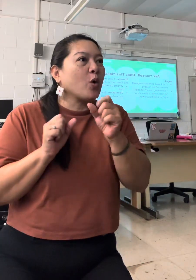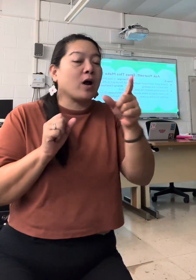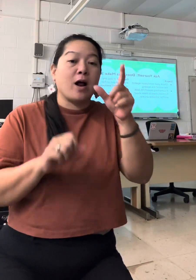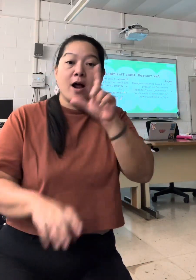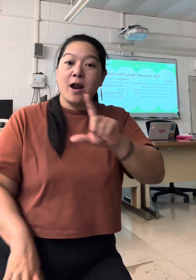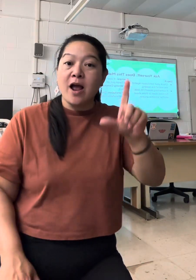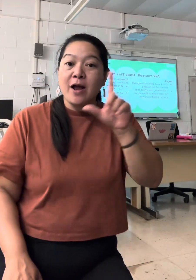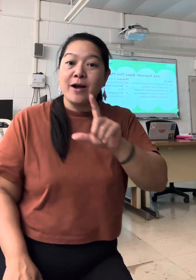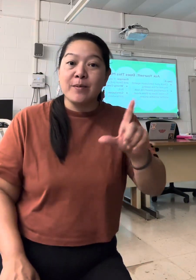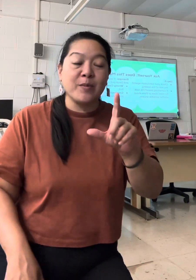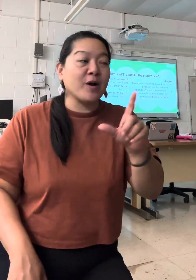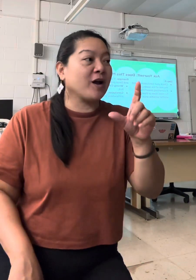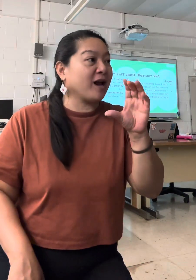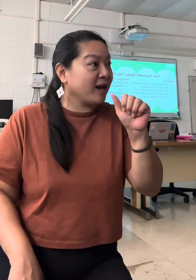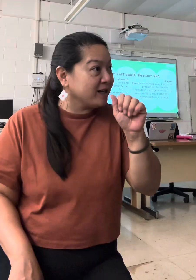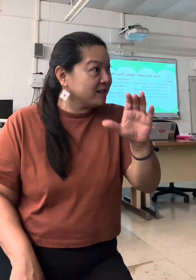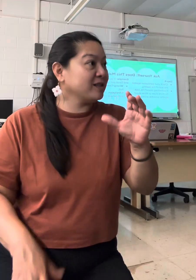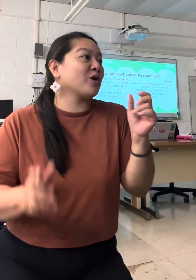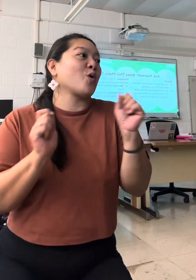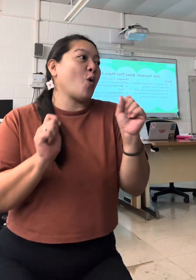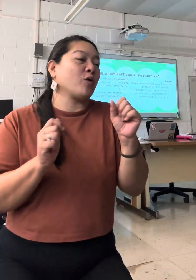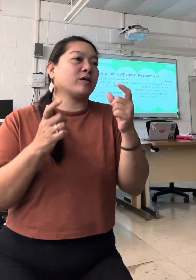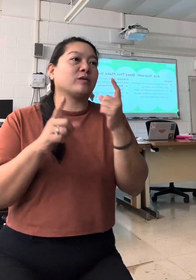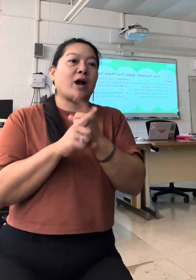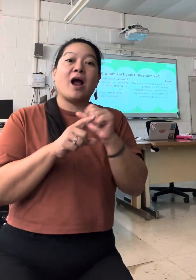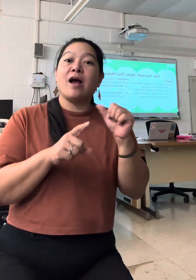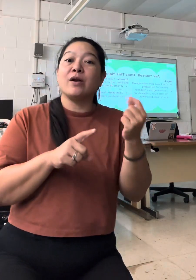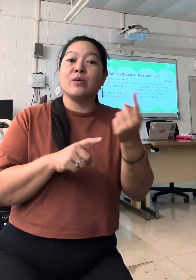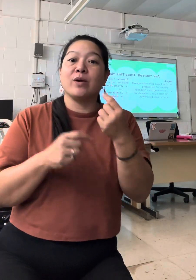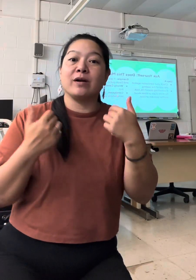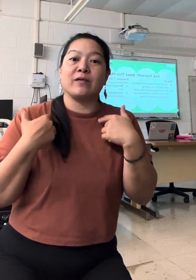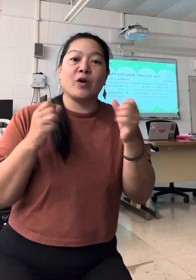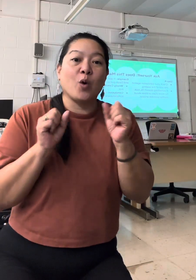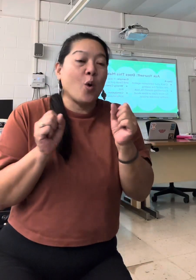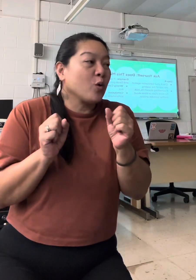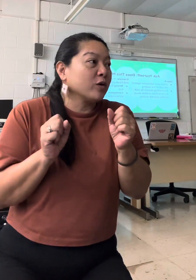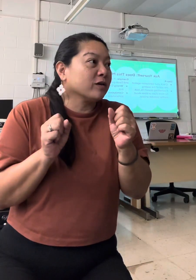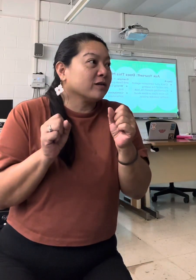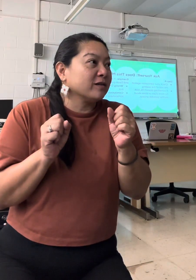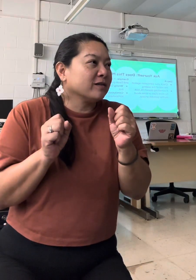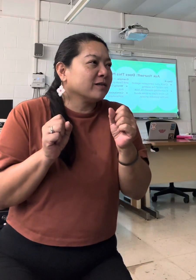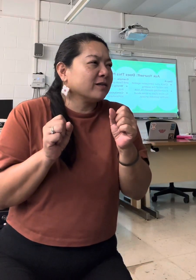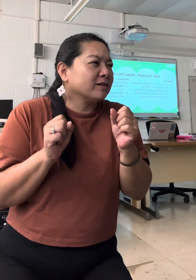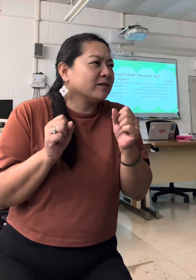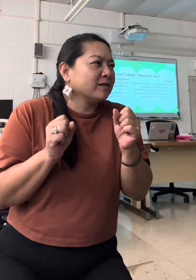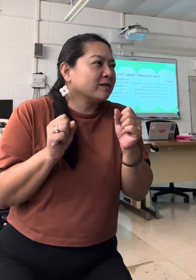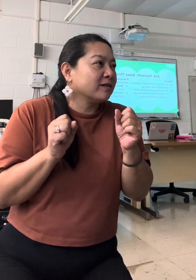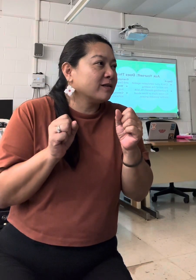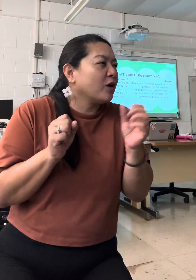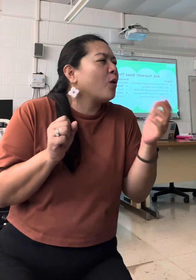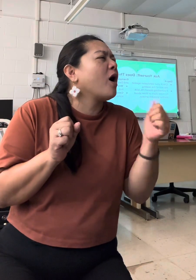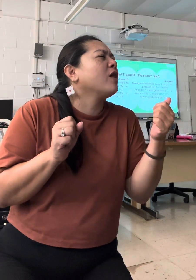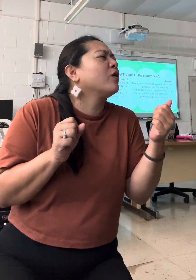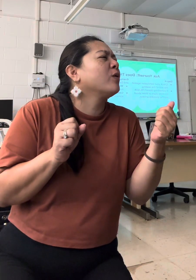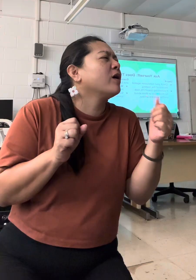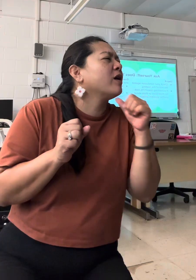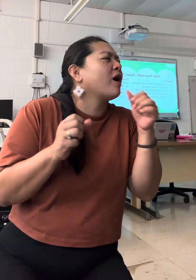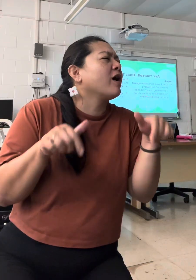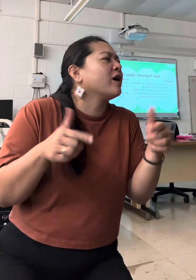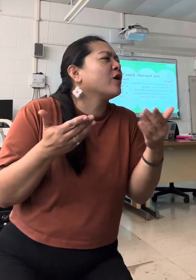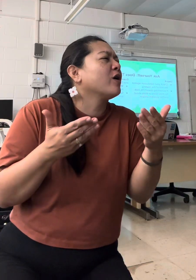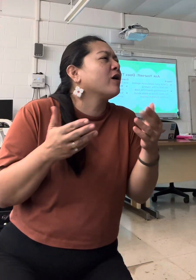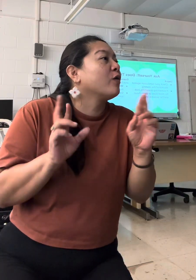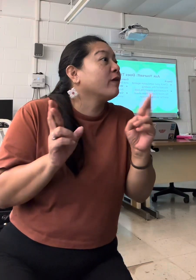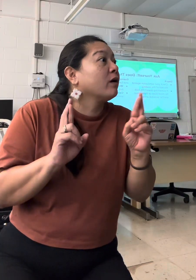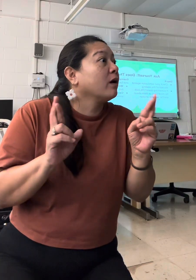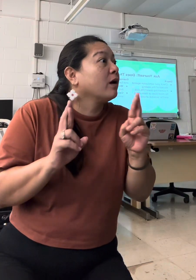Library. Could be the library that's cold, right? Anywhere else that's cold? Nurse. Nurse's Coffee. office. Anywhere not on campus that's